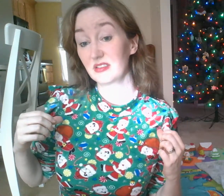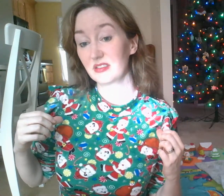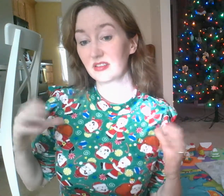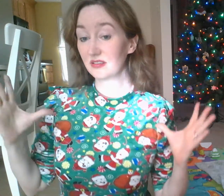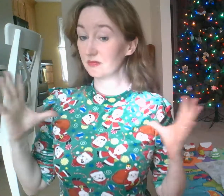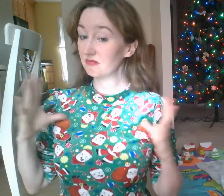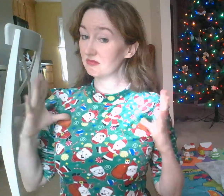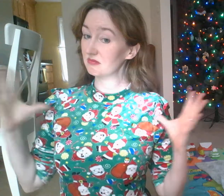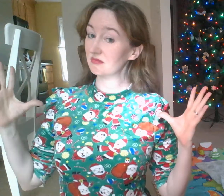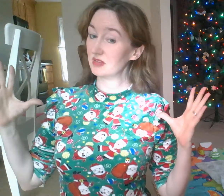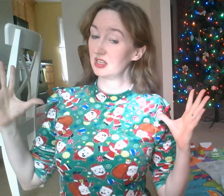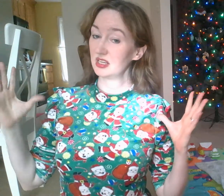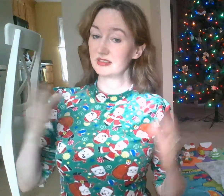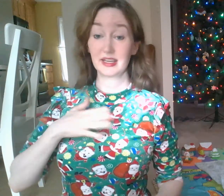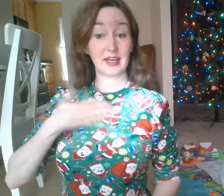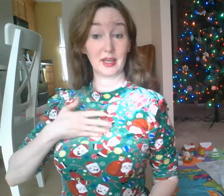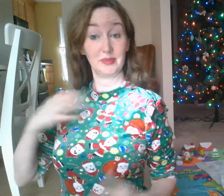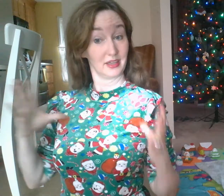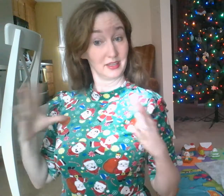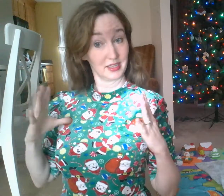suspenders. Holidays. Happy holidays.